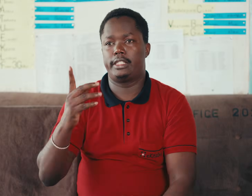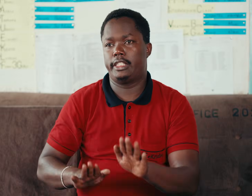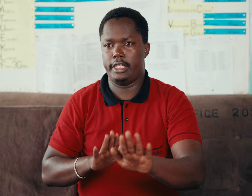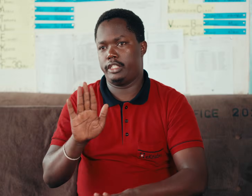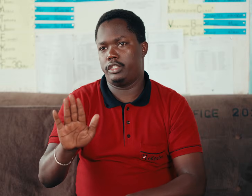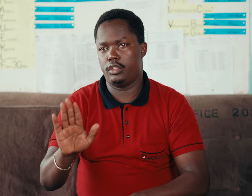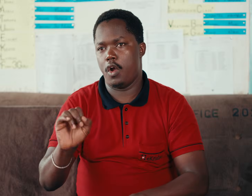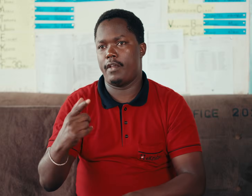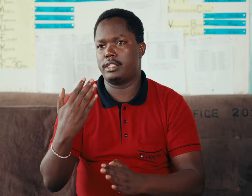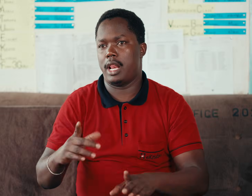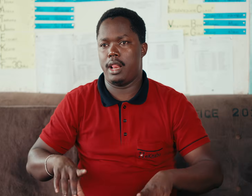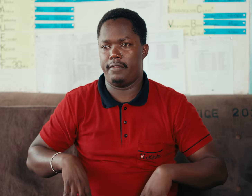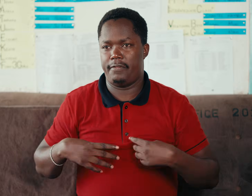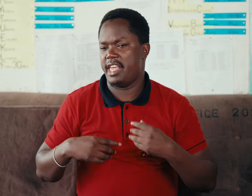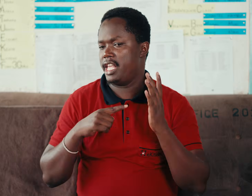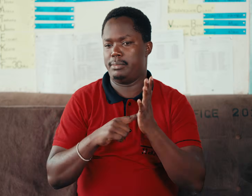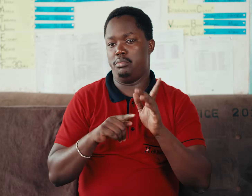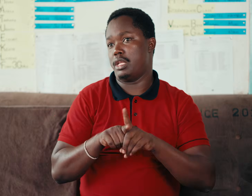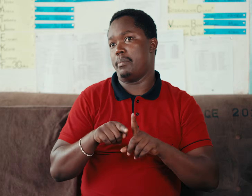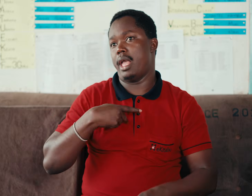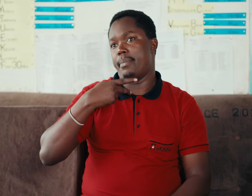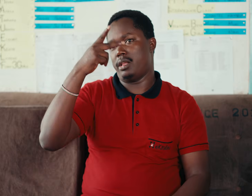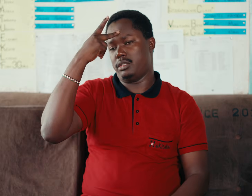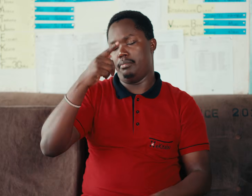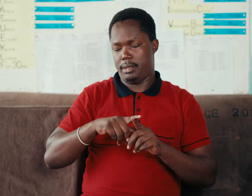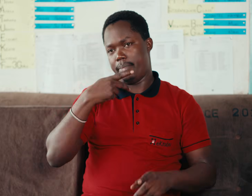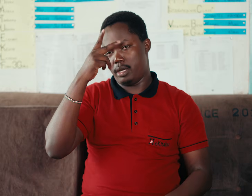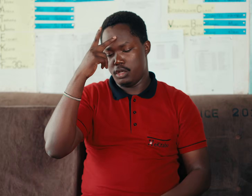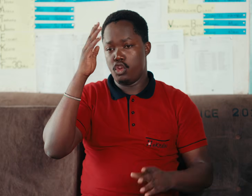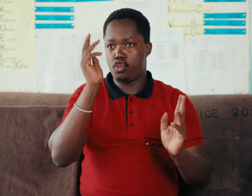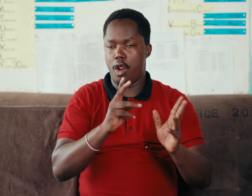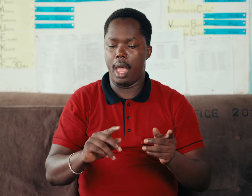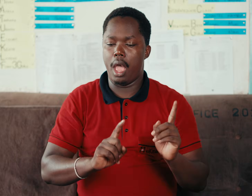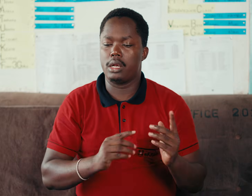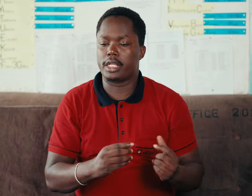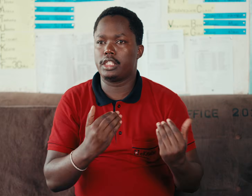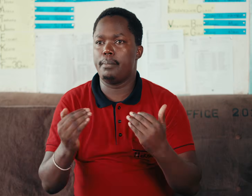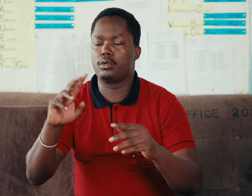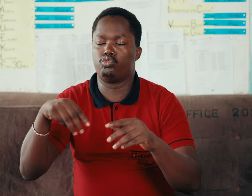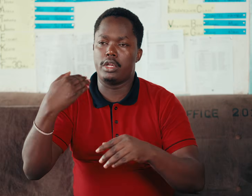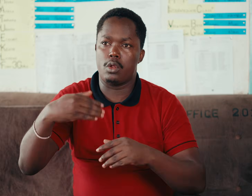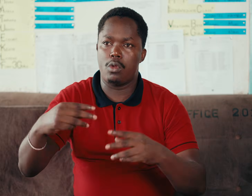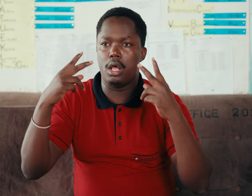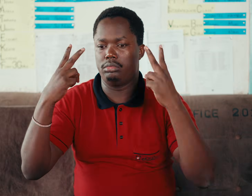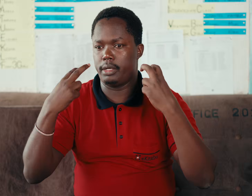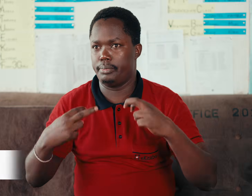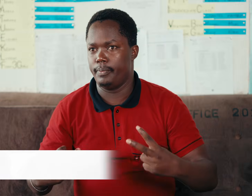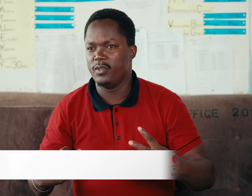I think the first step in a child's life, like me as a parent, normally I